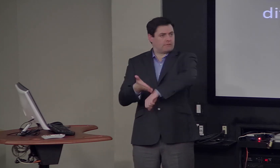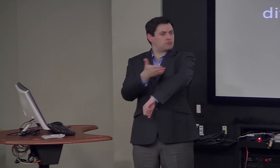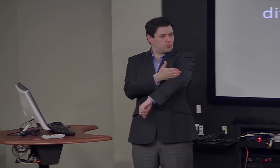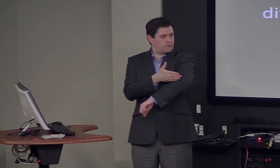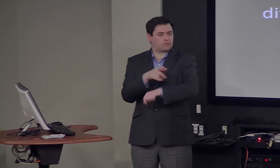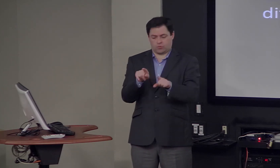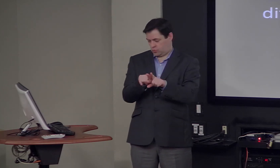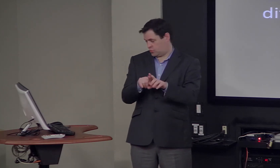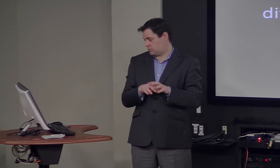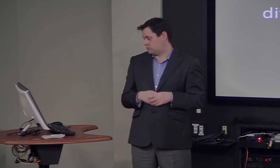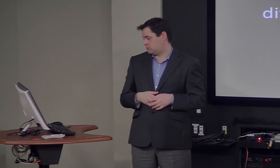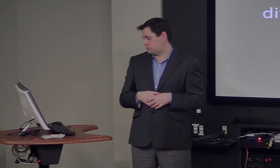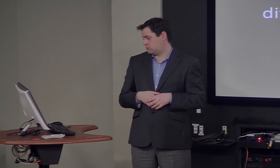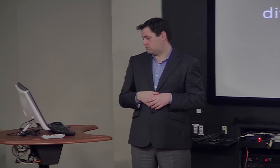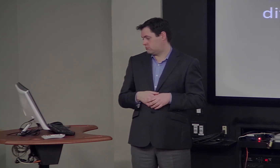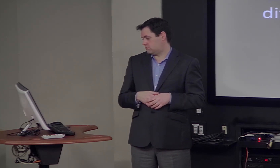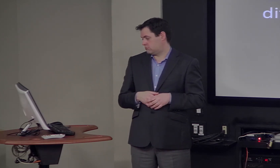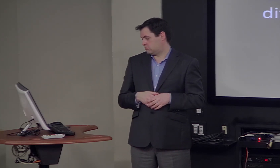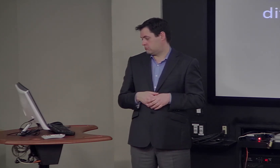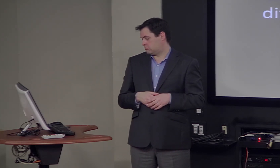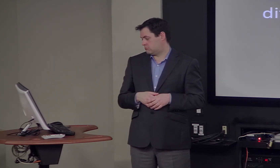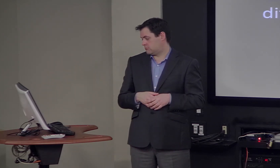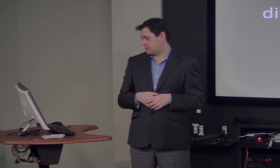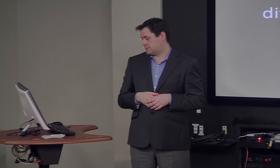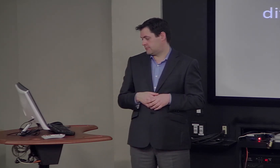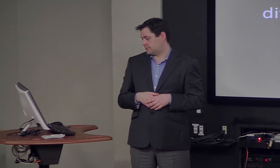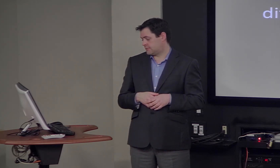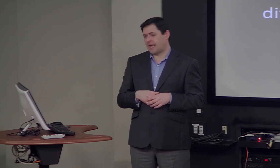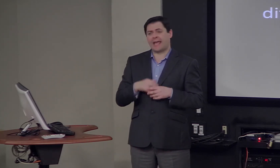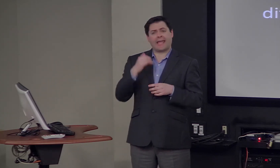to learn BSL, and you can improve upon those 2 skills over time.